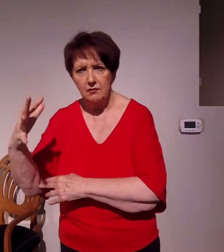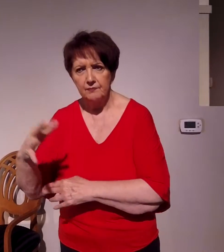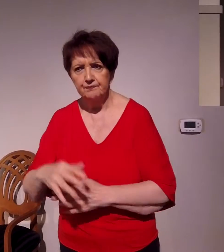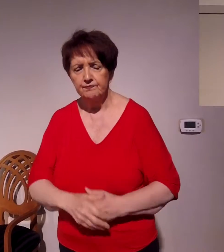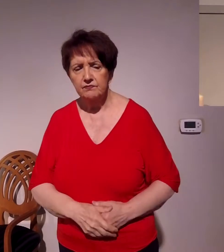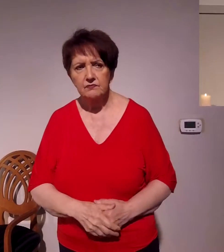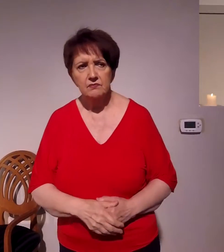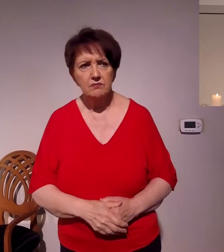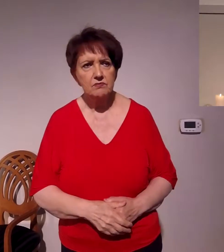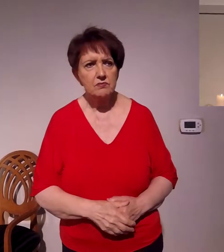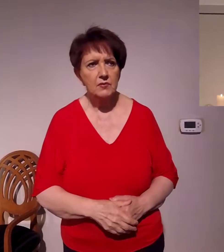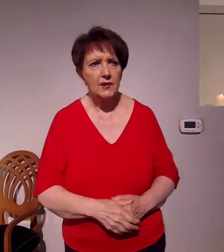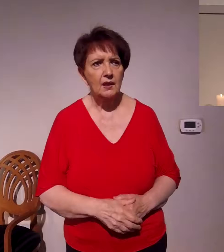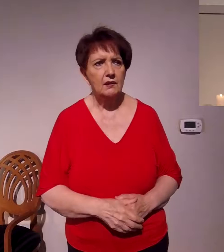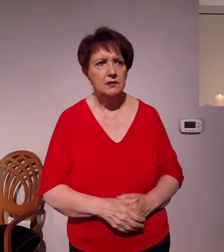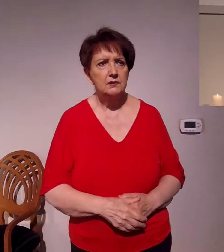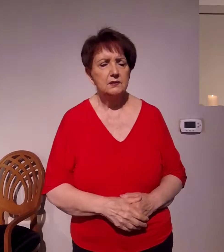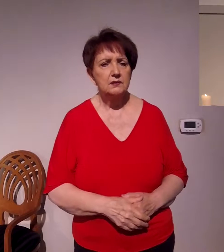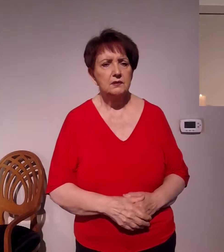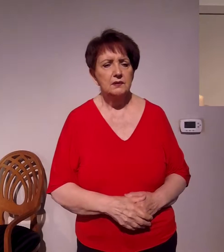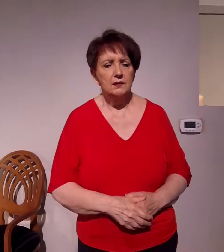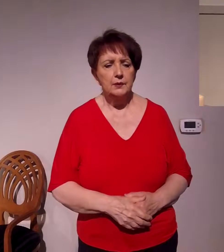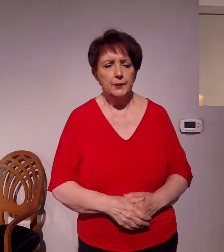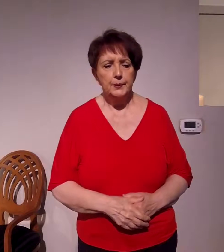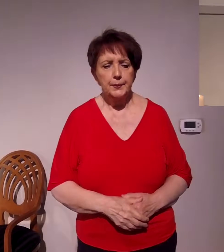And so what the